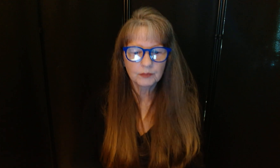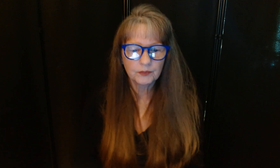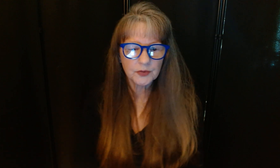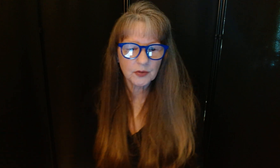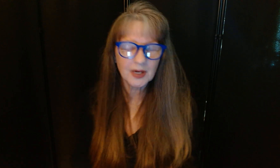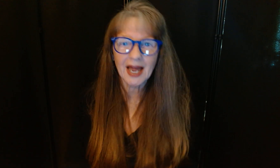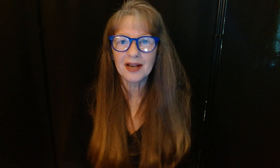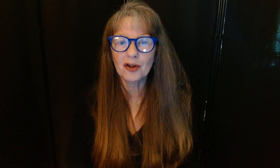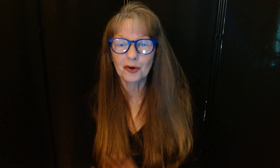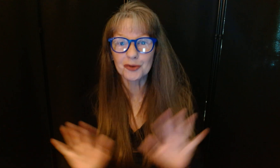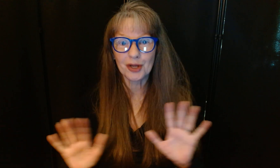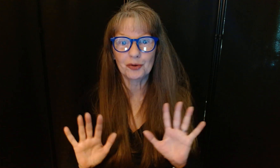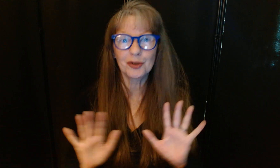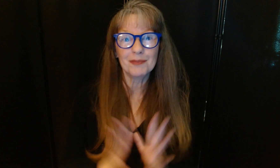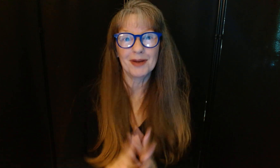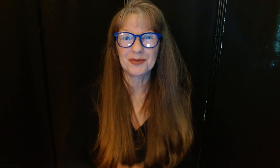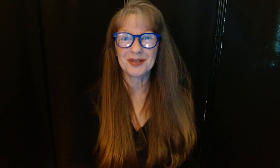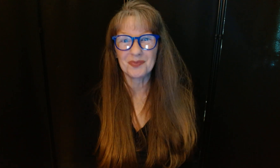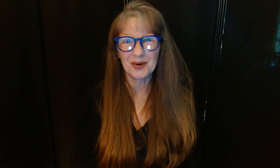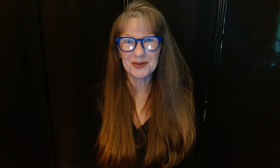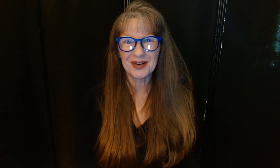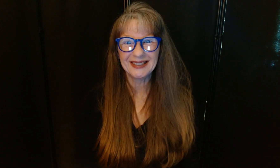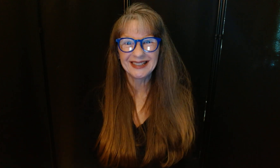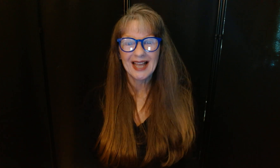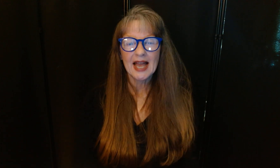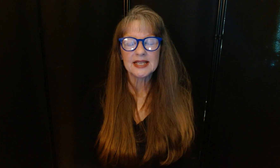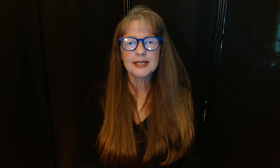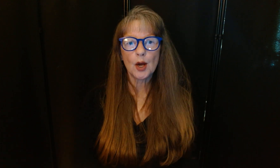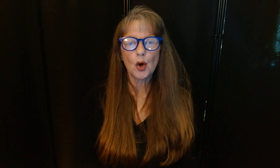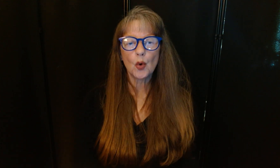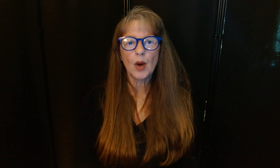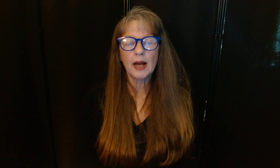So then Girl Scout Cookie Month was in March, right? So I